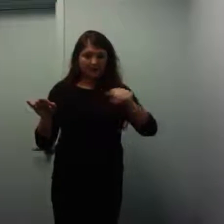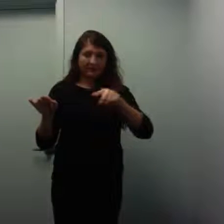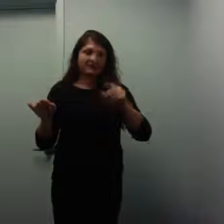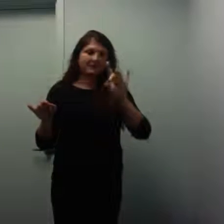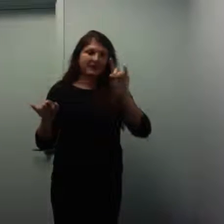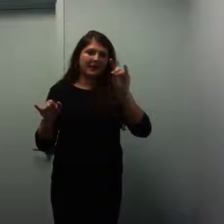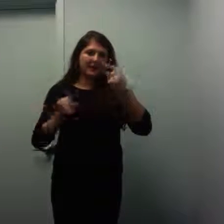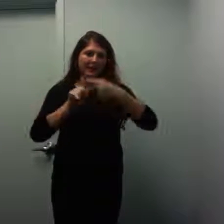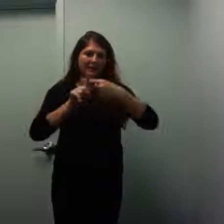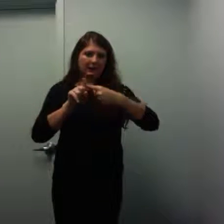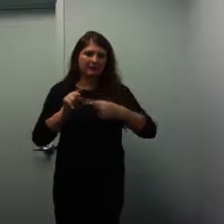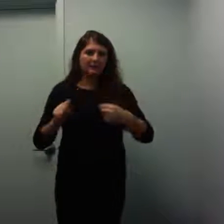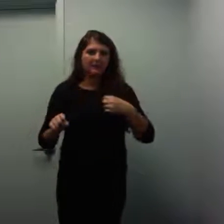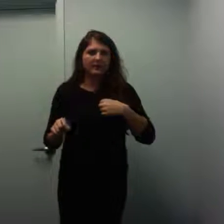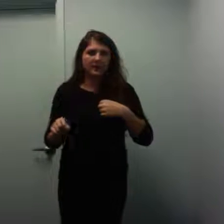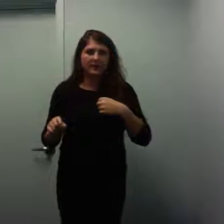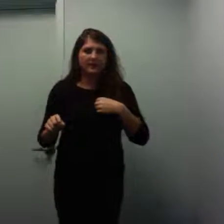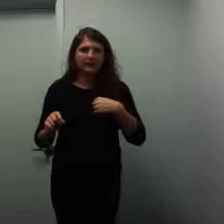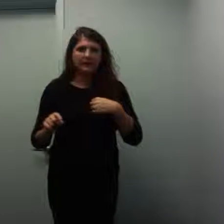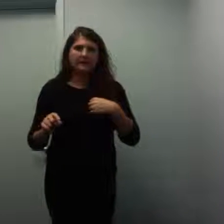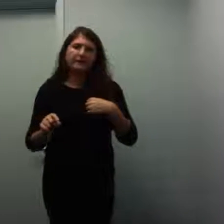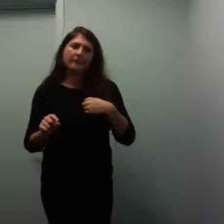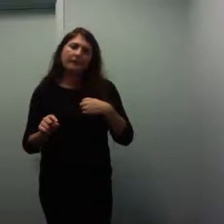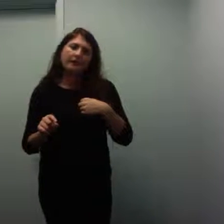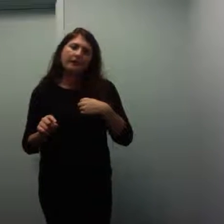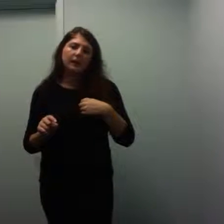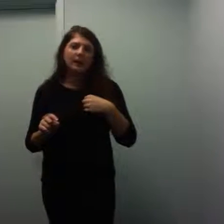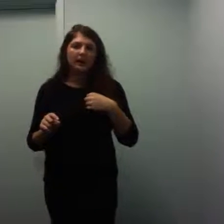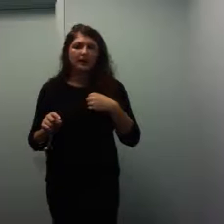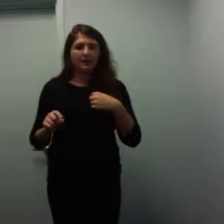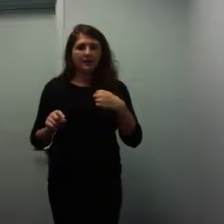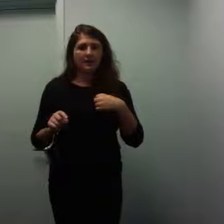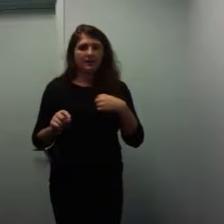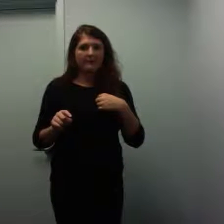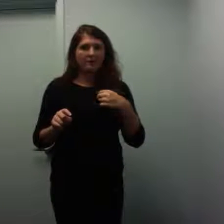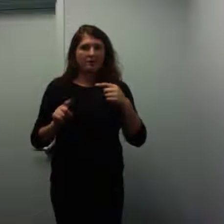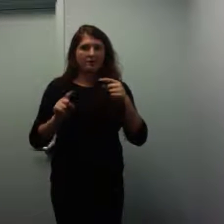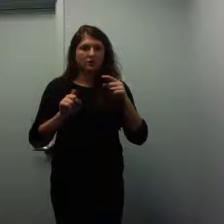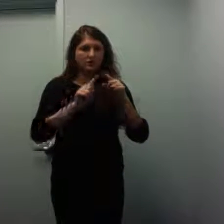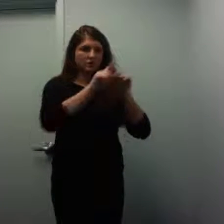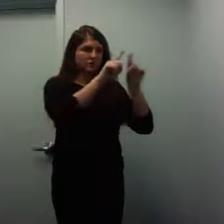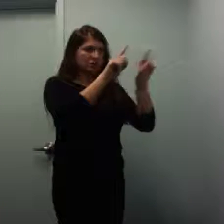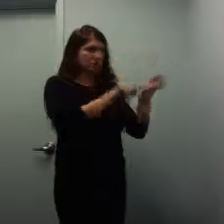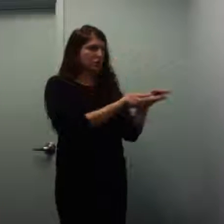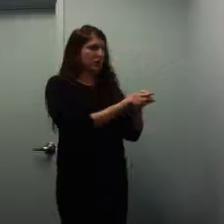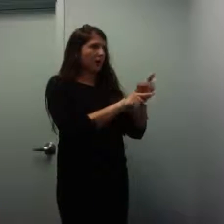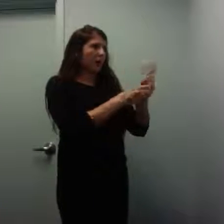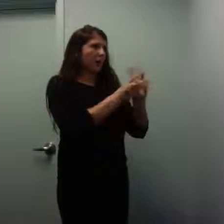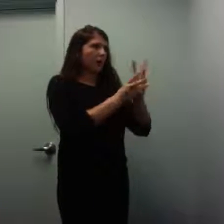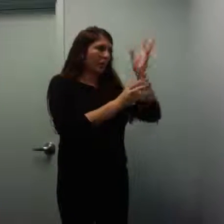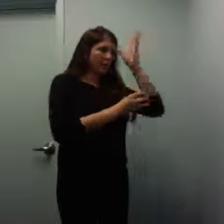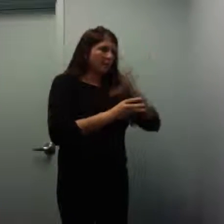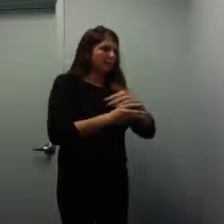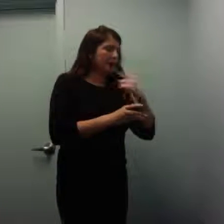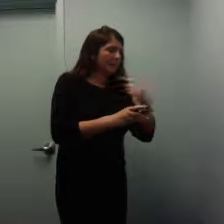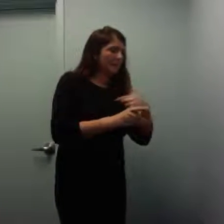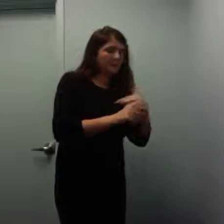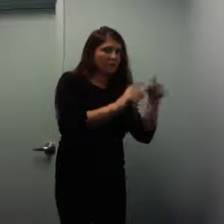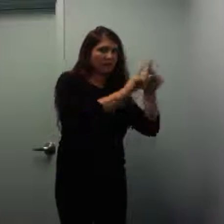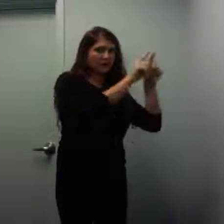And I have a little chart that some weather guy has told me that in this chart, or on this chart,